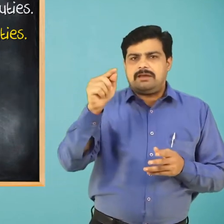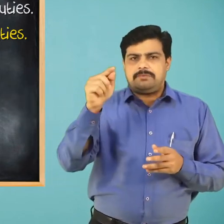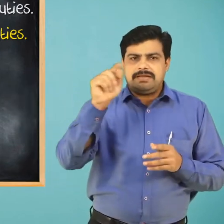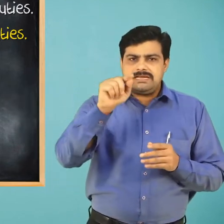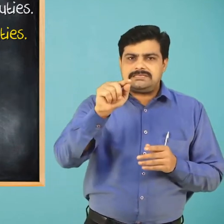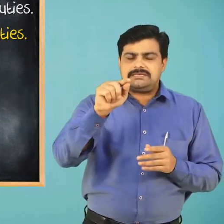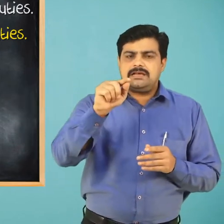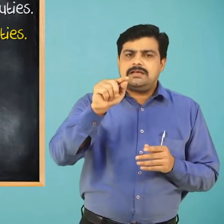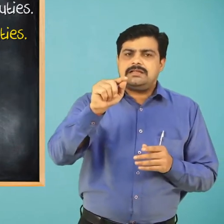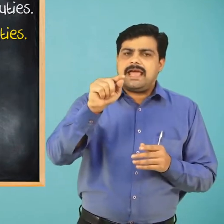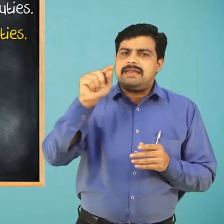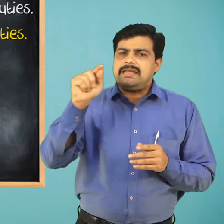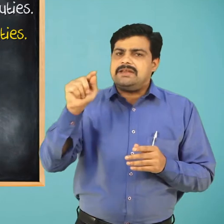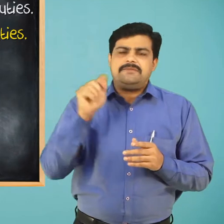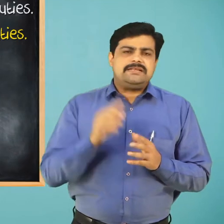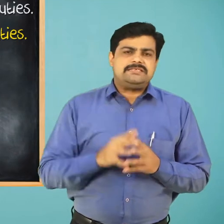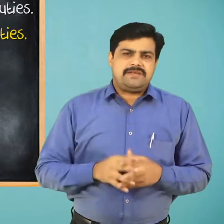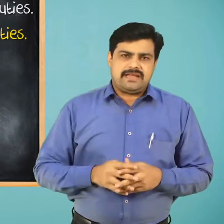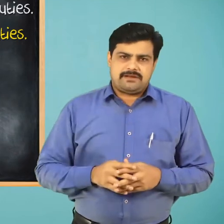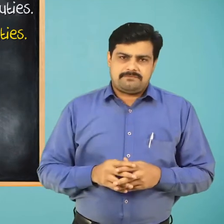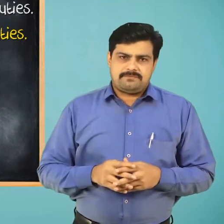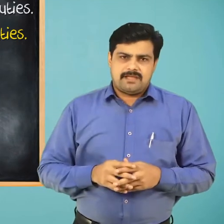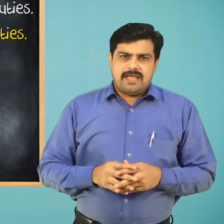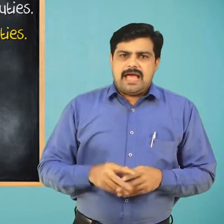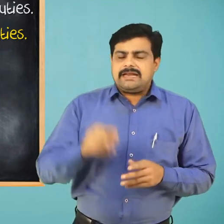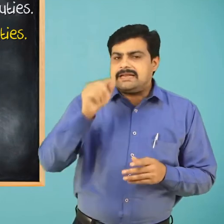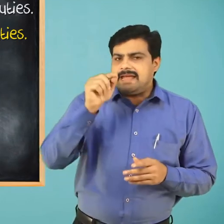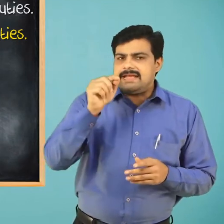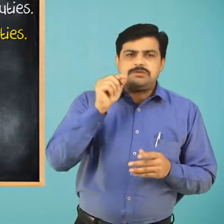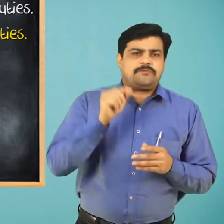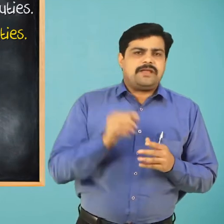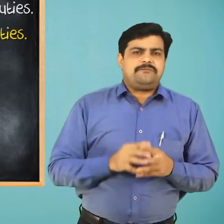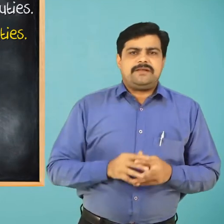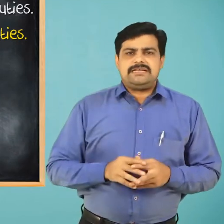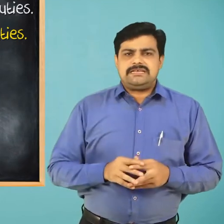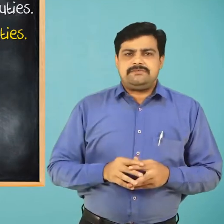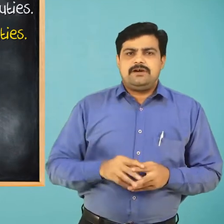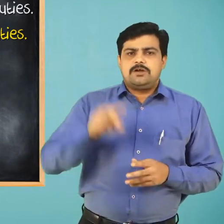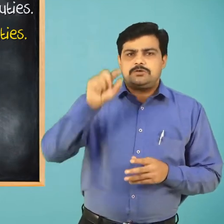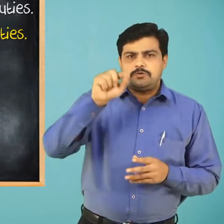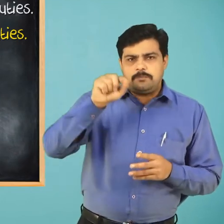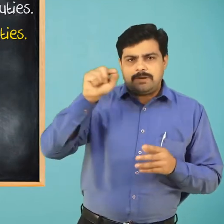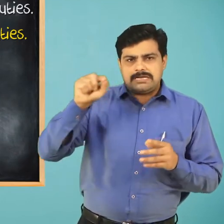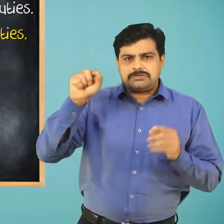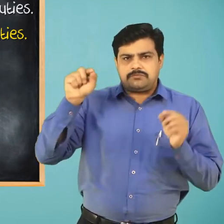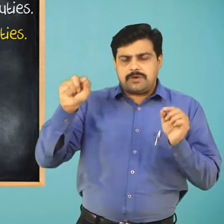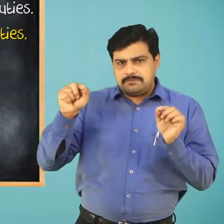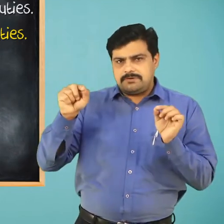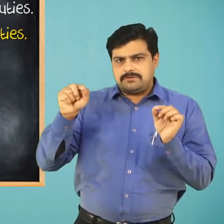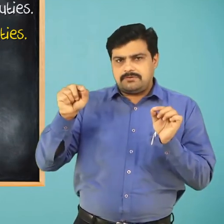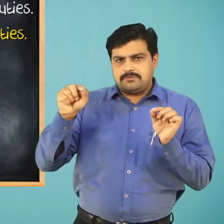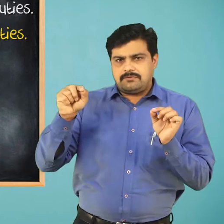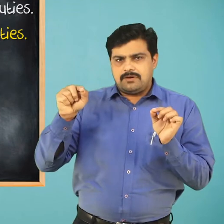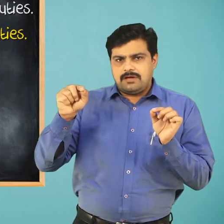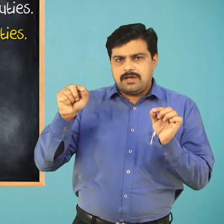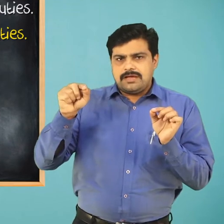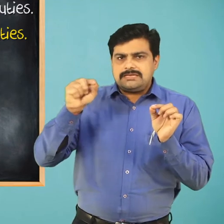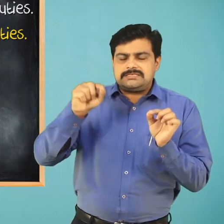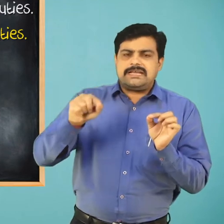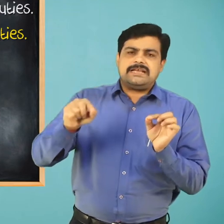help is an infinitive here. And in case of infinitive, to plus verb is